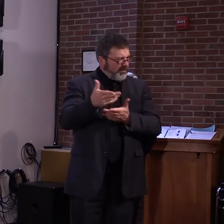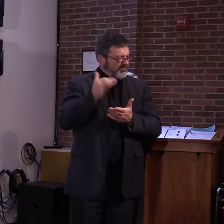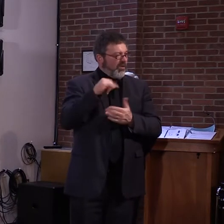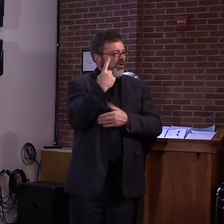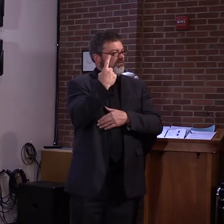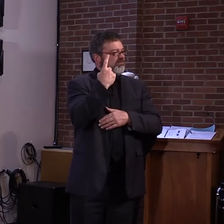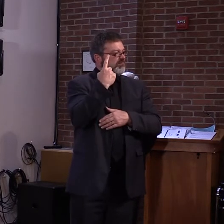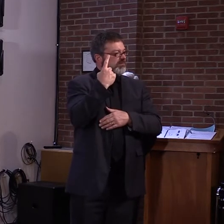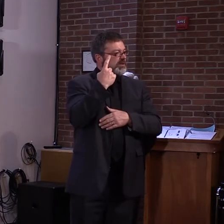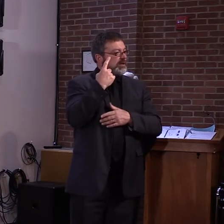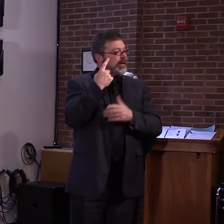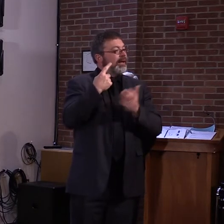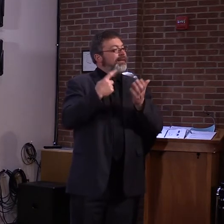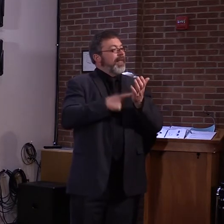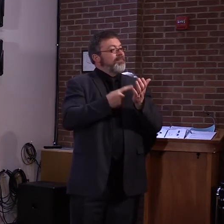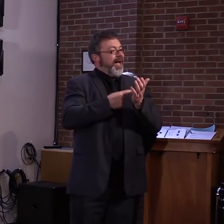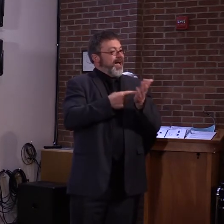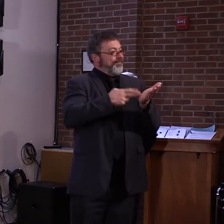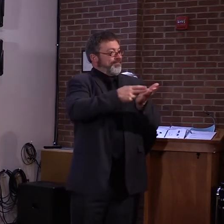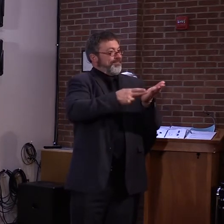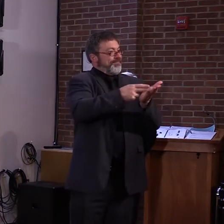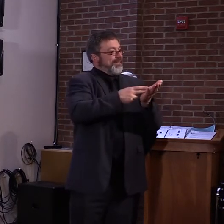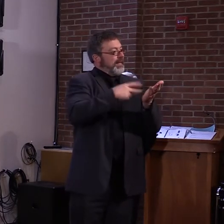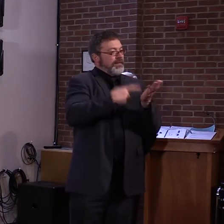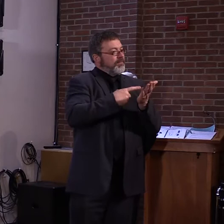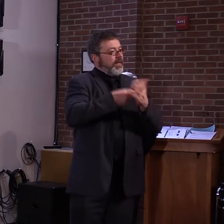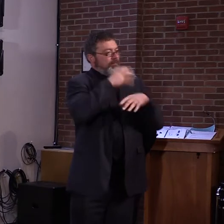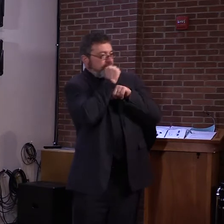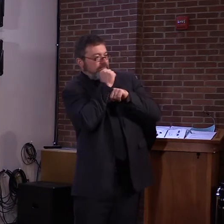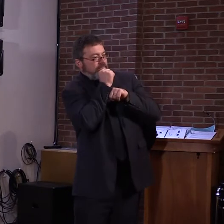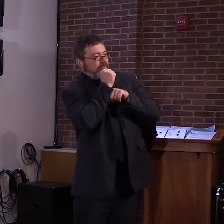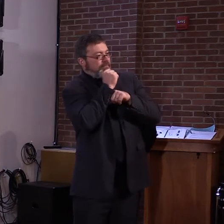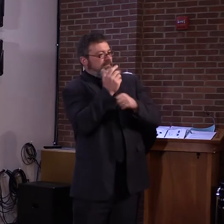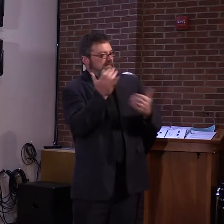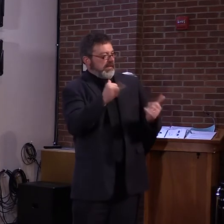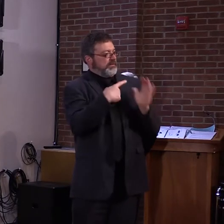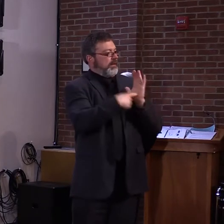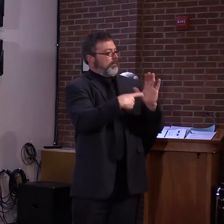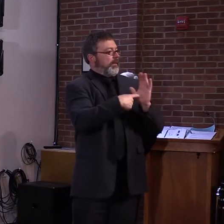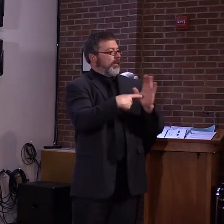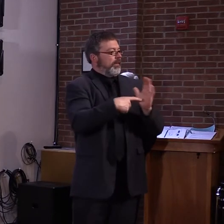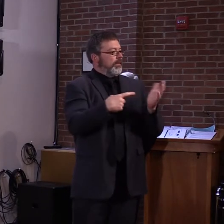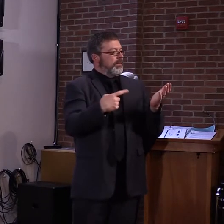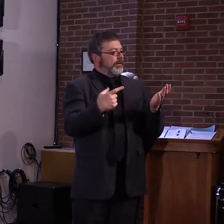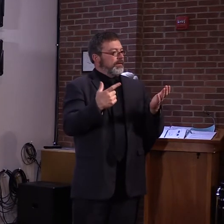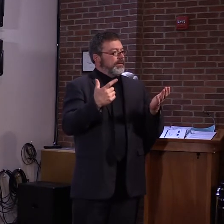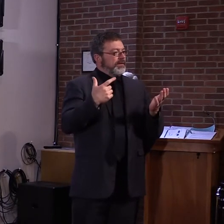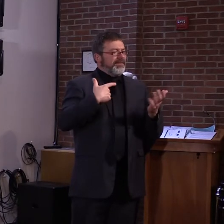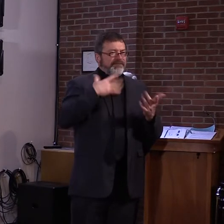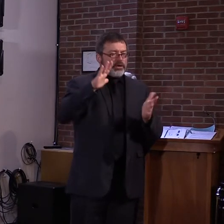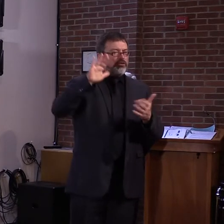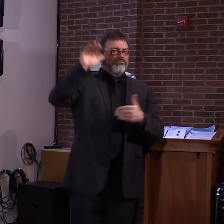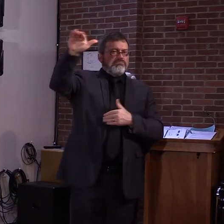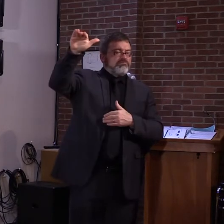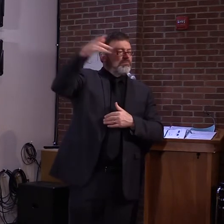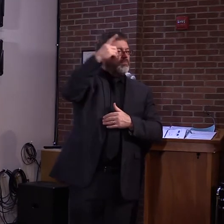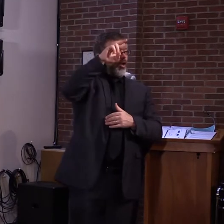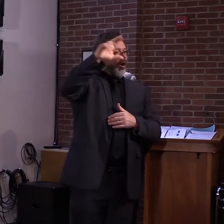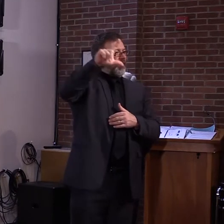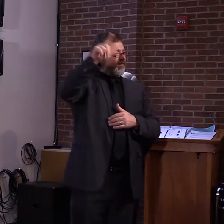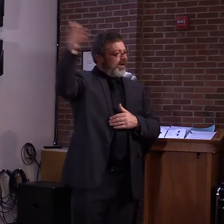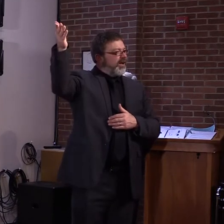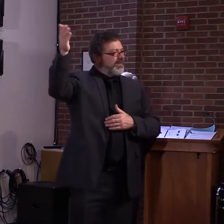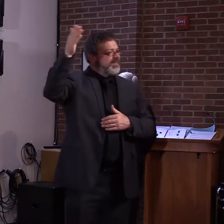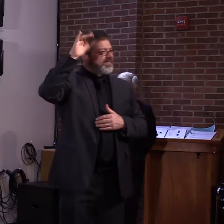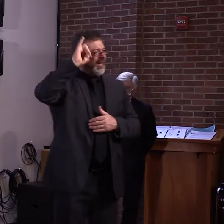they aren't, and the total inconsistency, like I talked with Dr. Levine the last time about. Yeah. I think that's what strikes Vermonters is